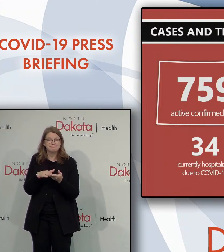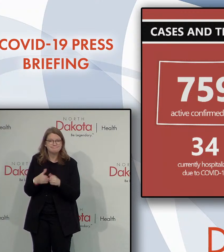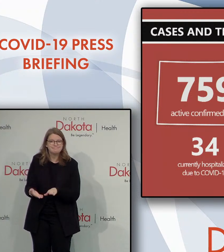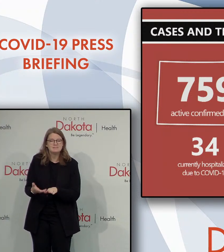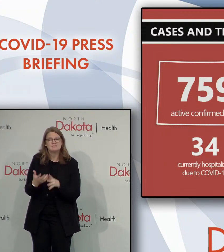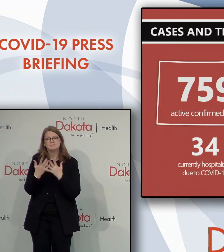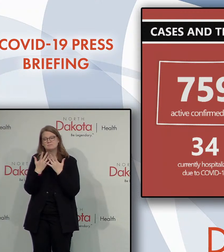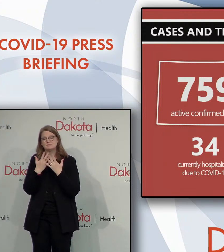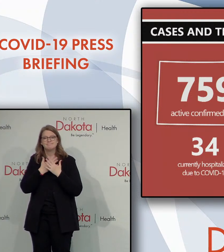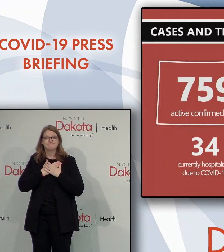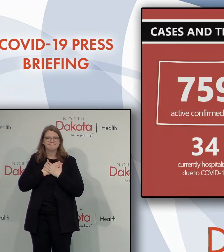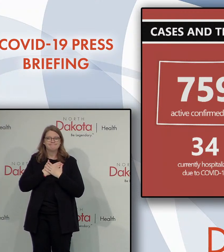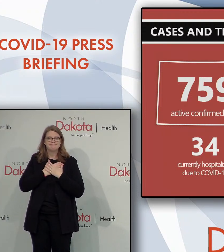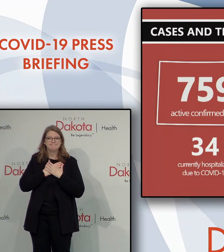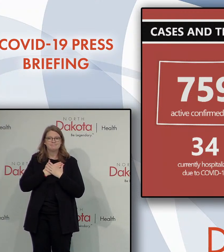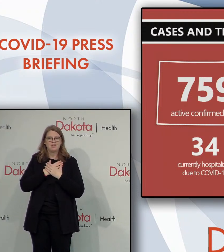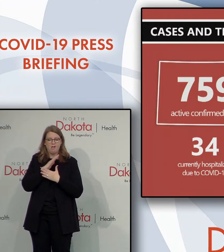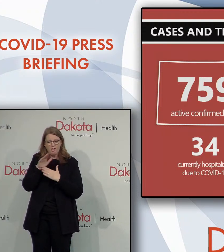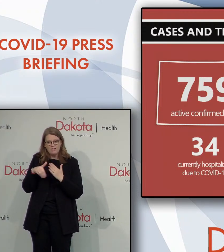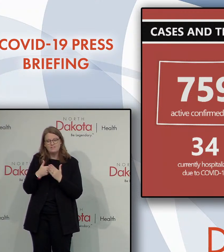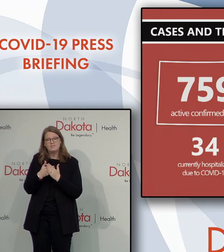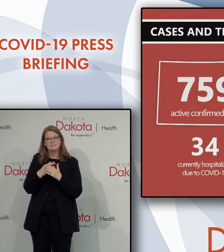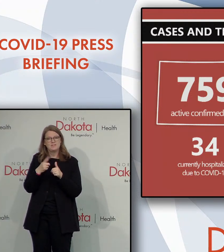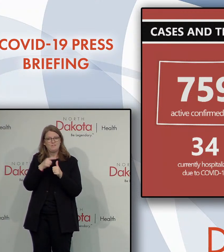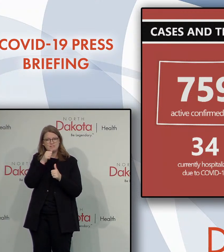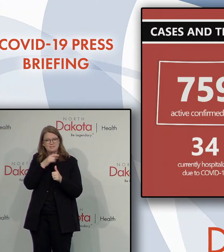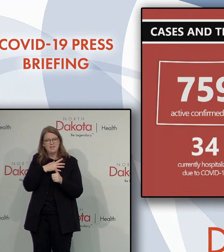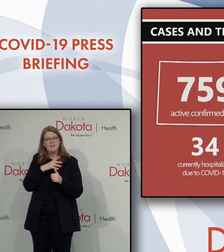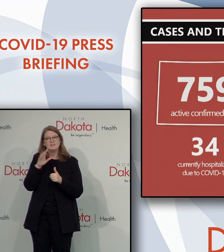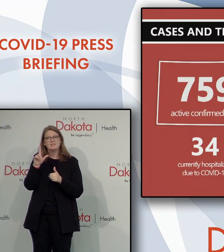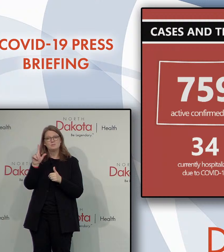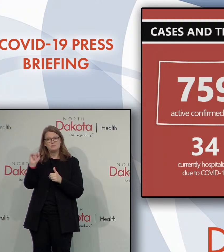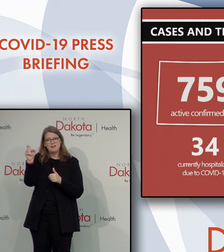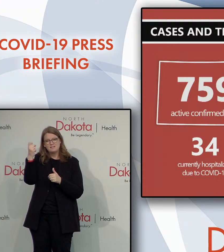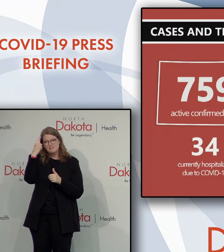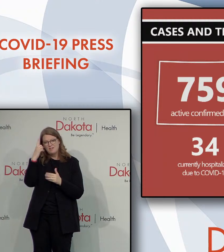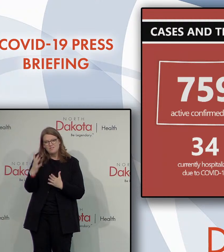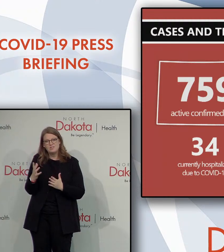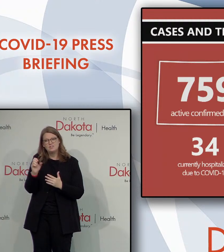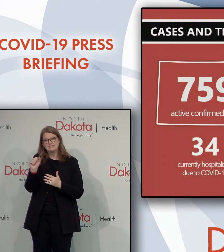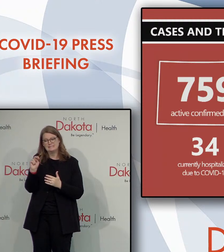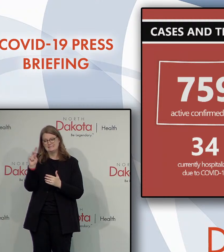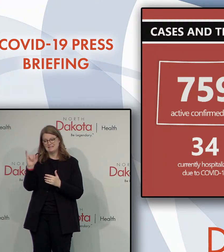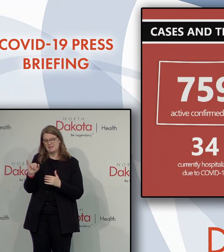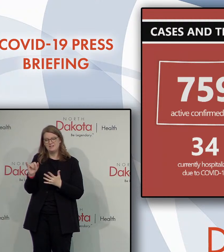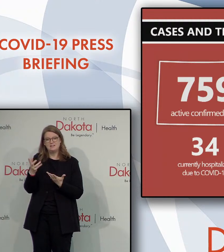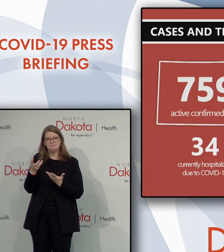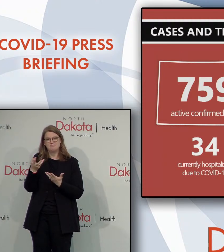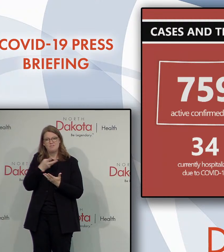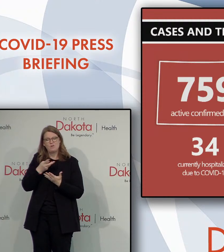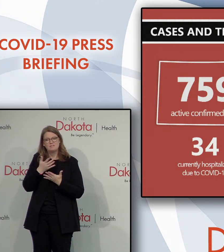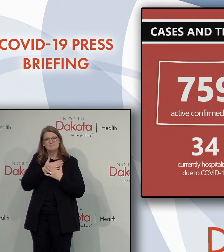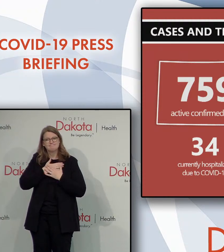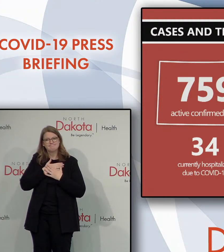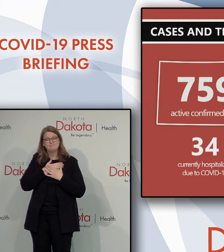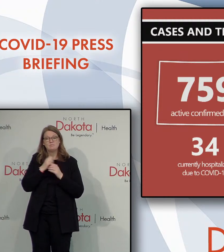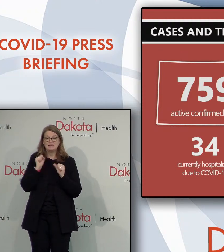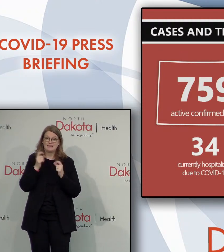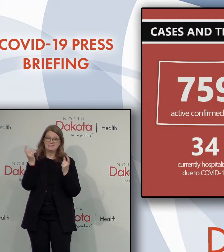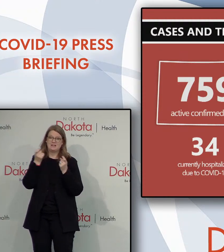and Lieutenant Governor Brent Sanford, our hearts and prayers go out to the families and friends who've lost loved ones. But we can celebrate